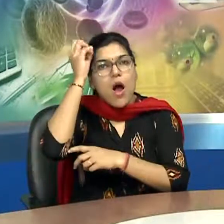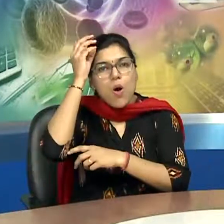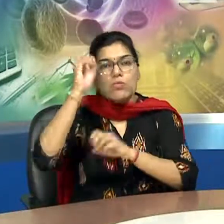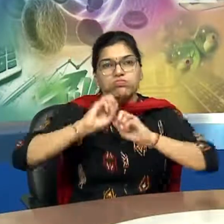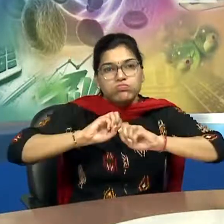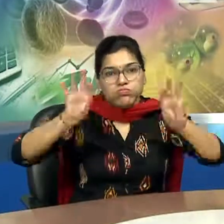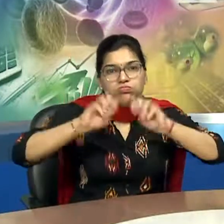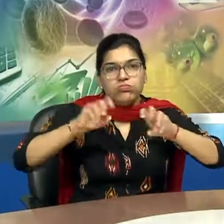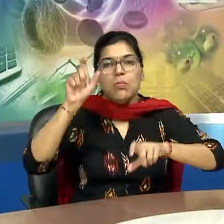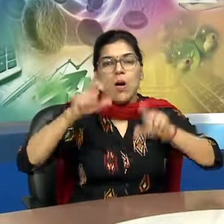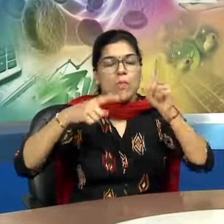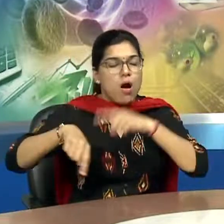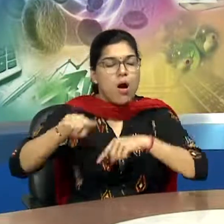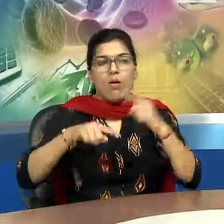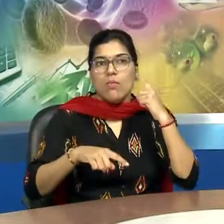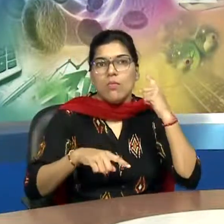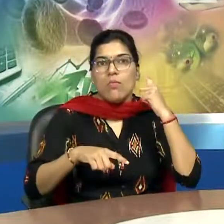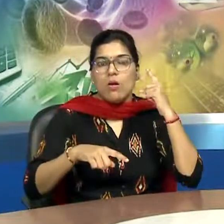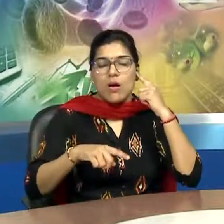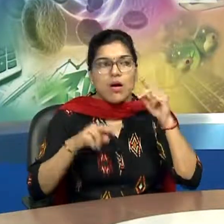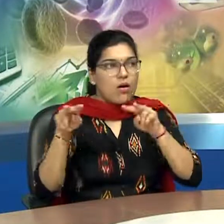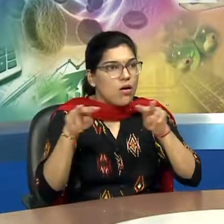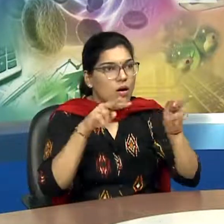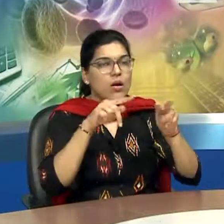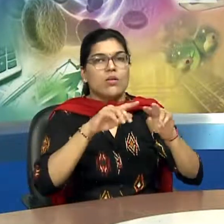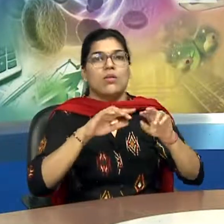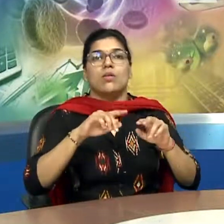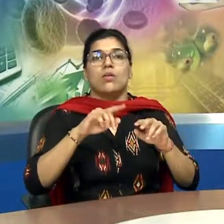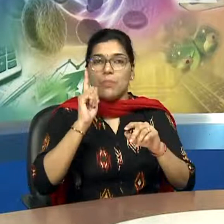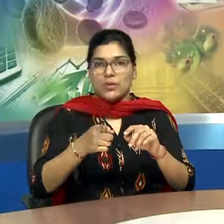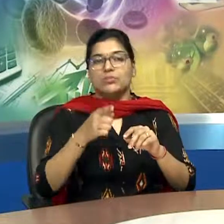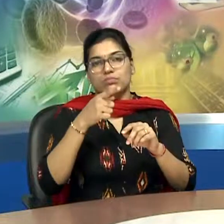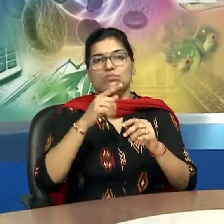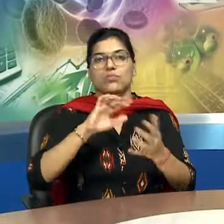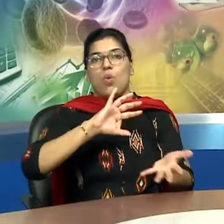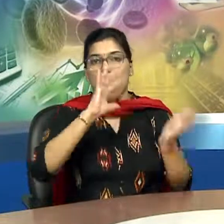these bad habits and the drug addiction.